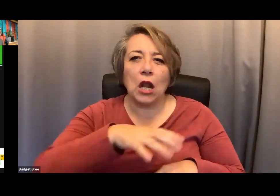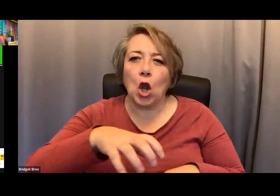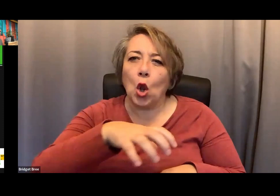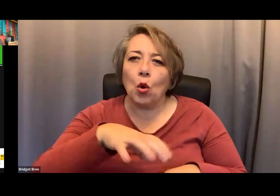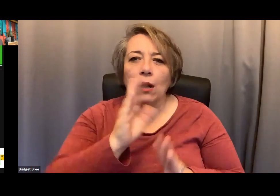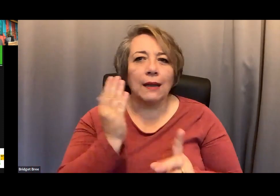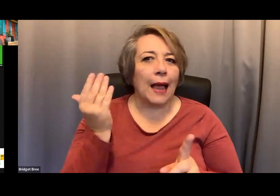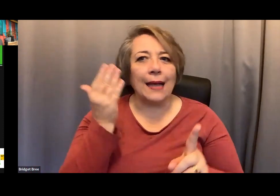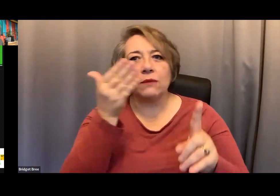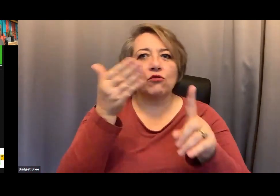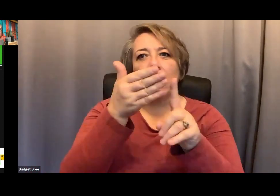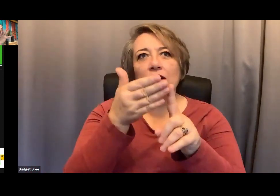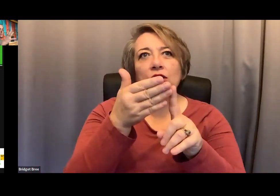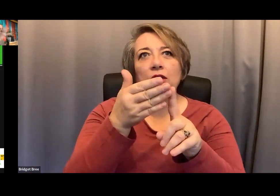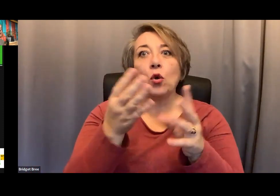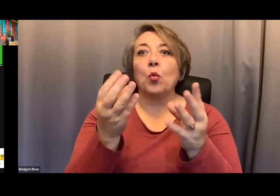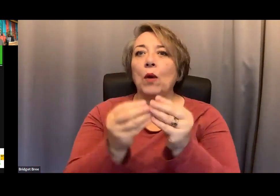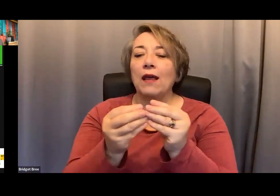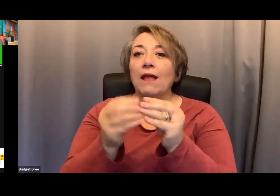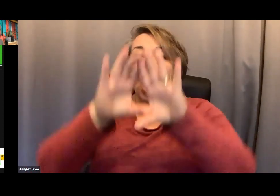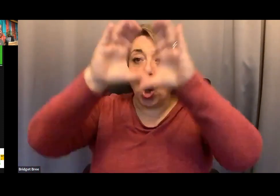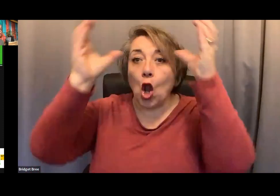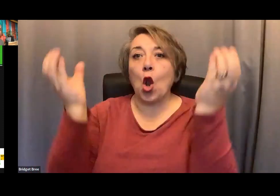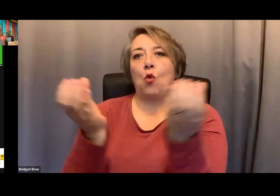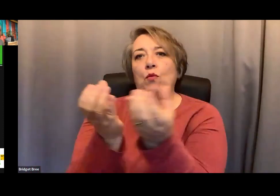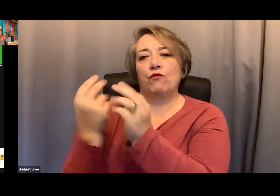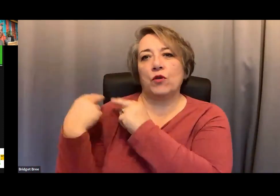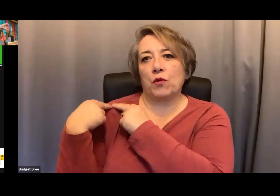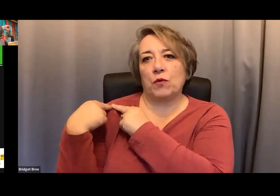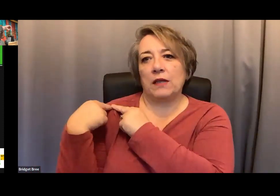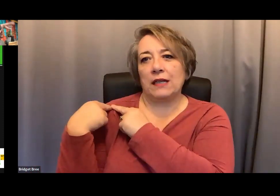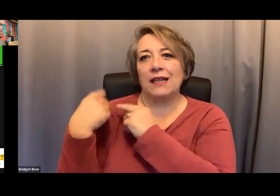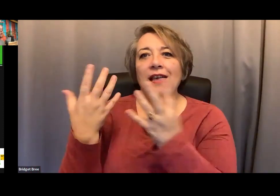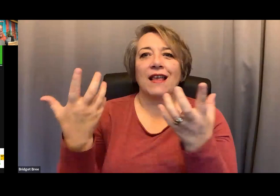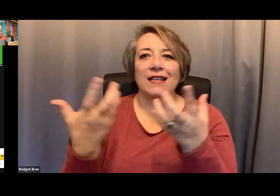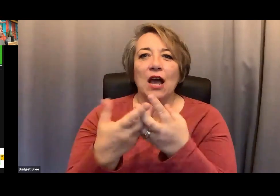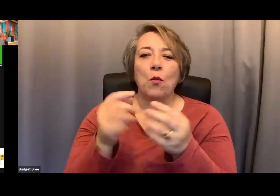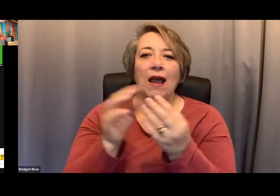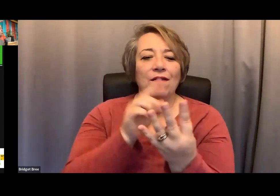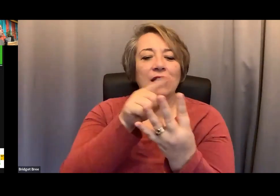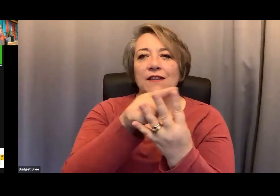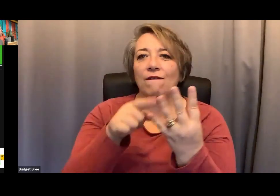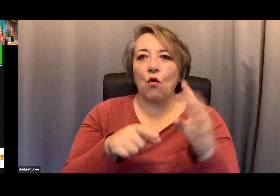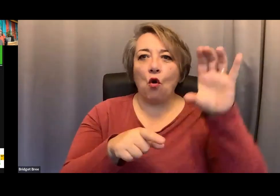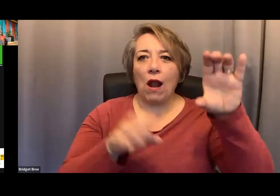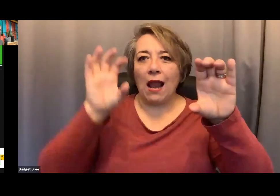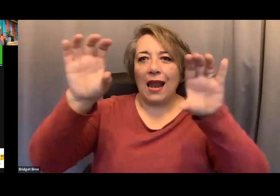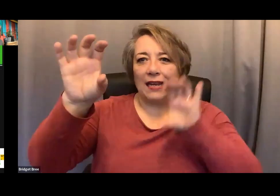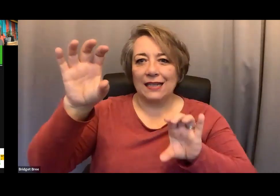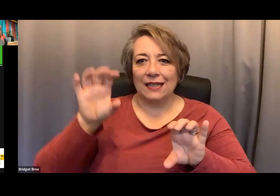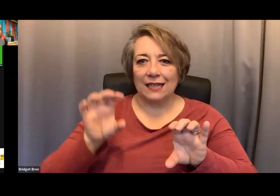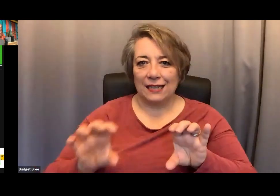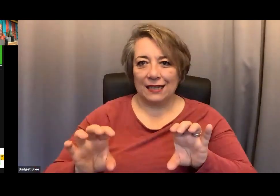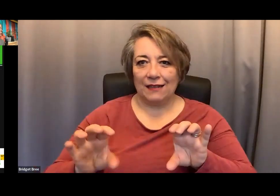as global responsibilities. And this is how we get these four lenses: the local social, the local ecological, the global